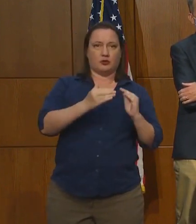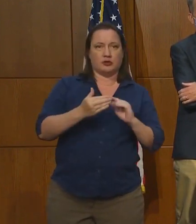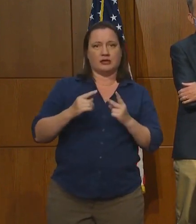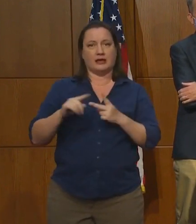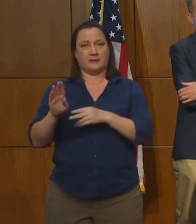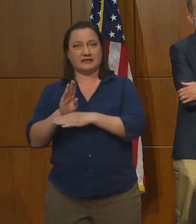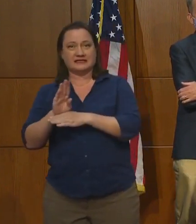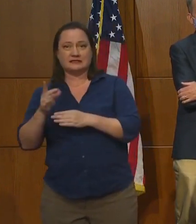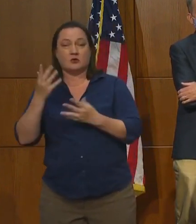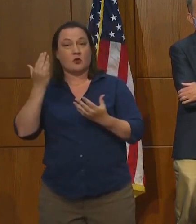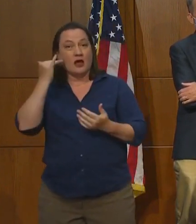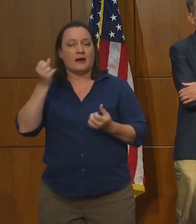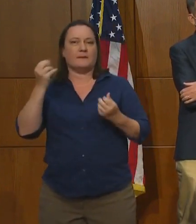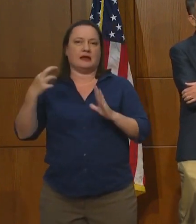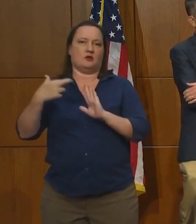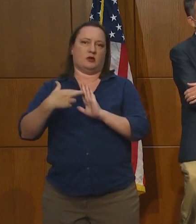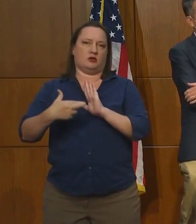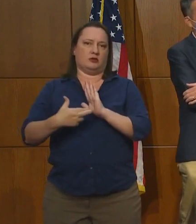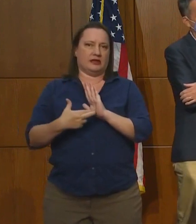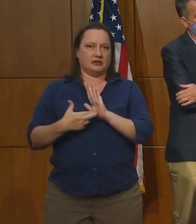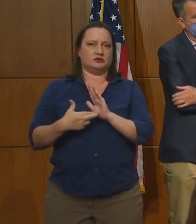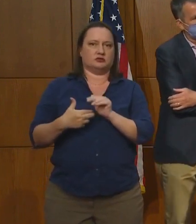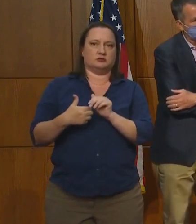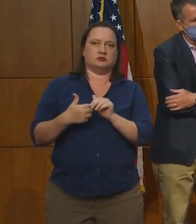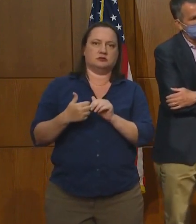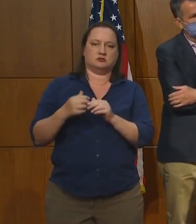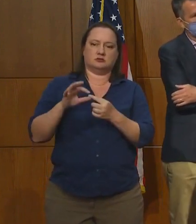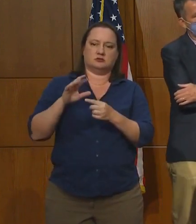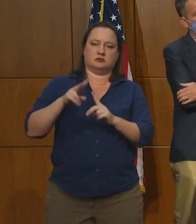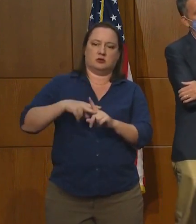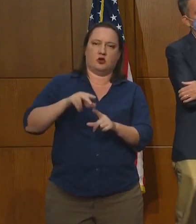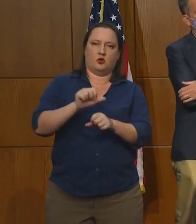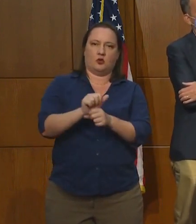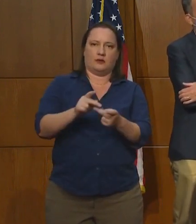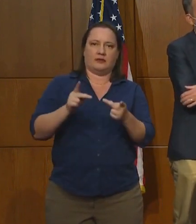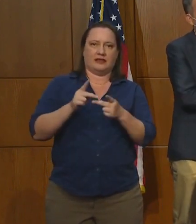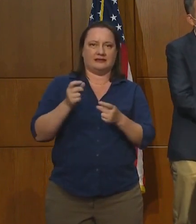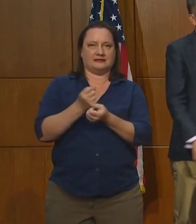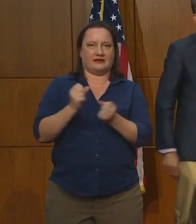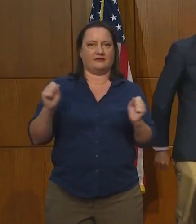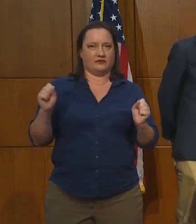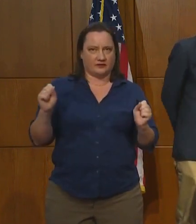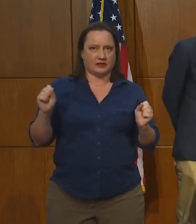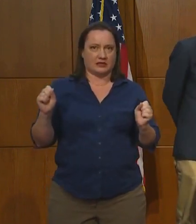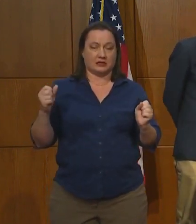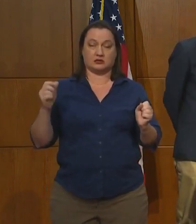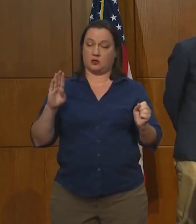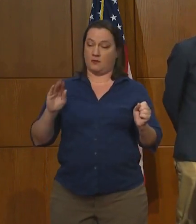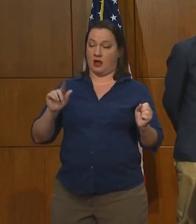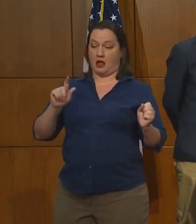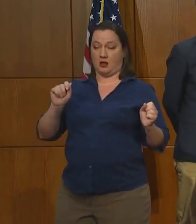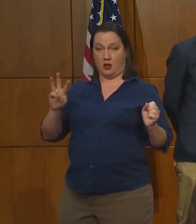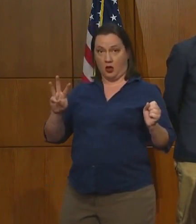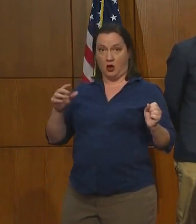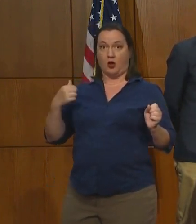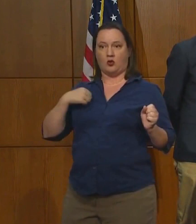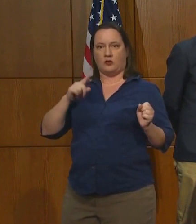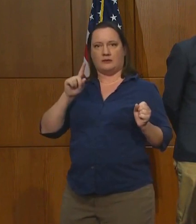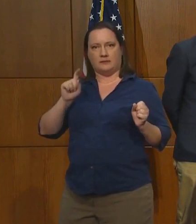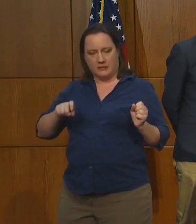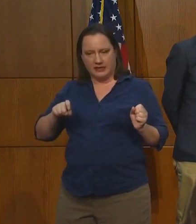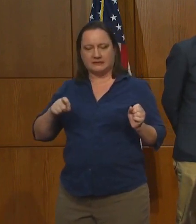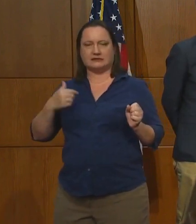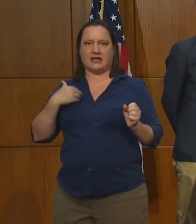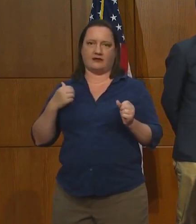workplace safety. We want to make sure Virginia, by law, the Safety and Health Codes Board has to make sure that we have the best, the